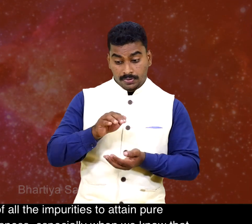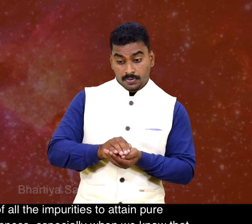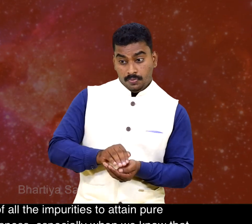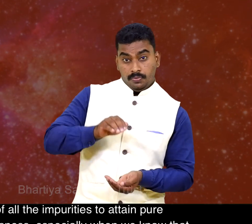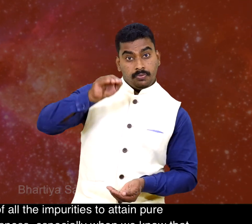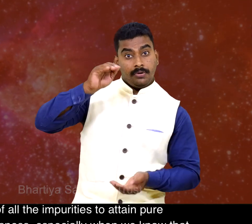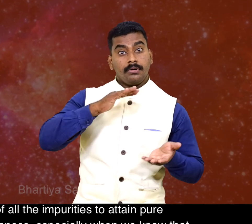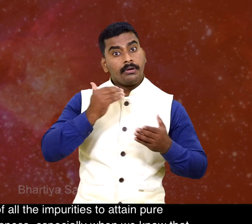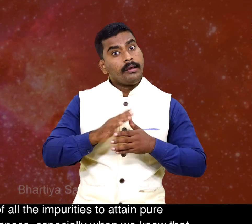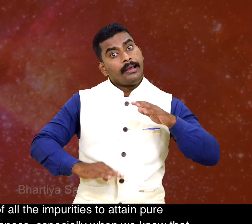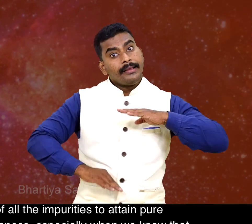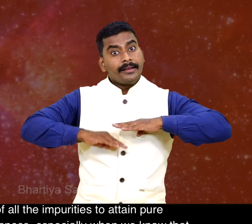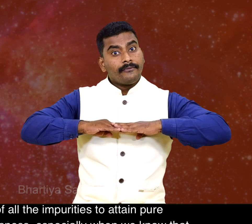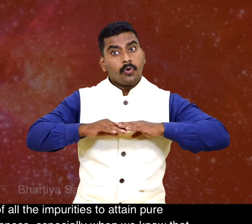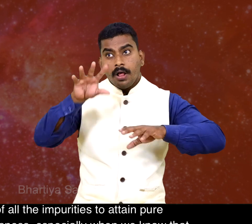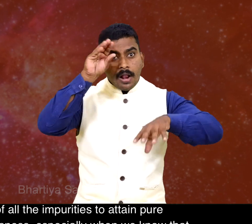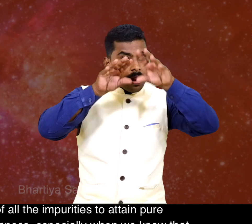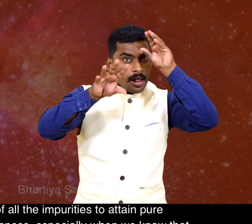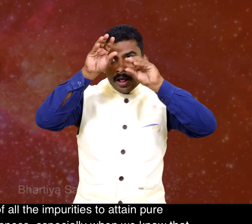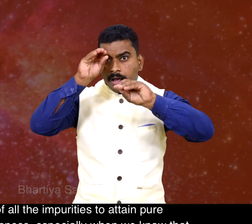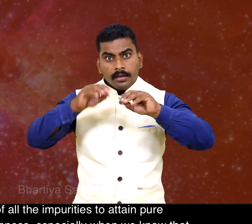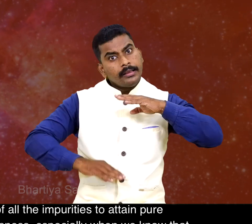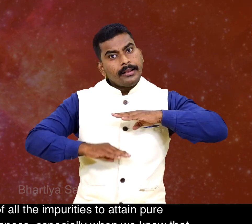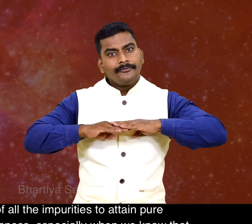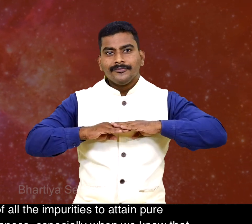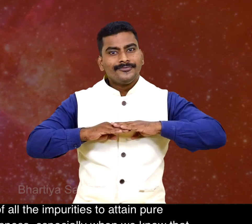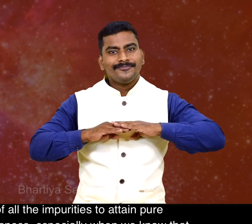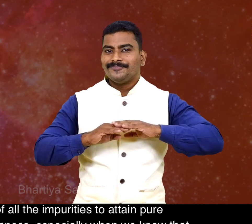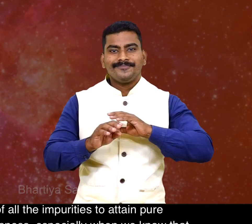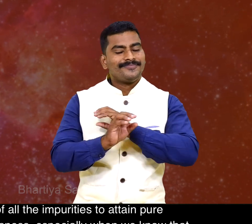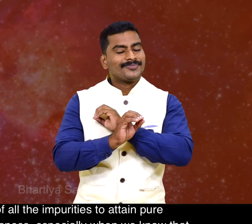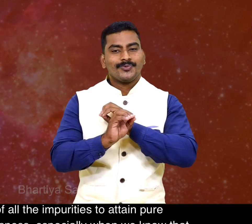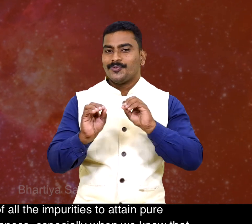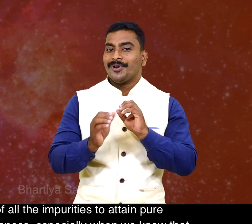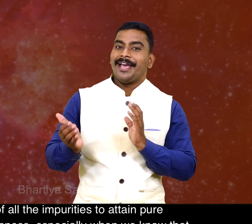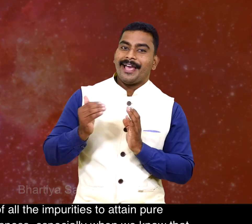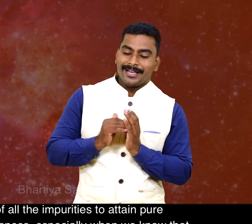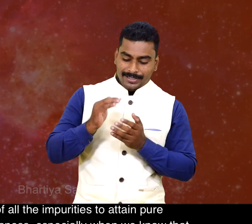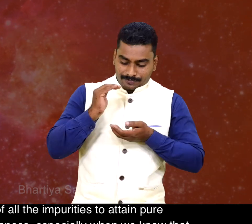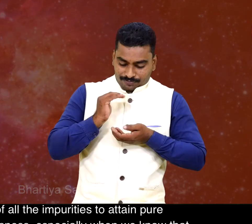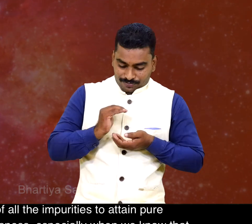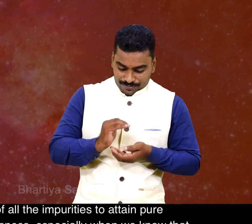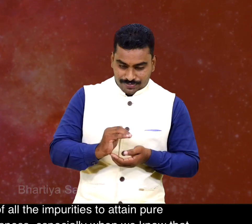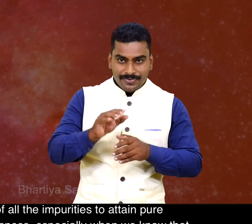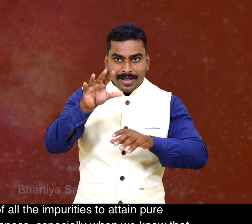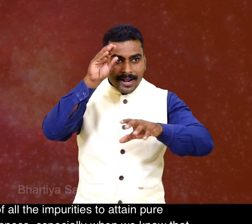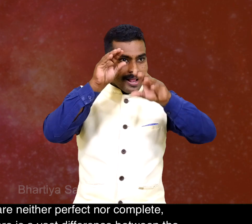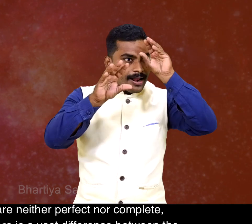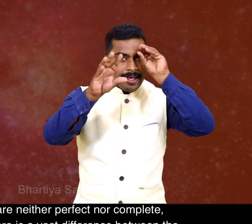of all the impurities to attain pure consciousness, especially when we know that we